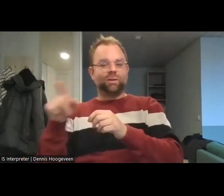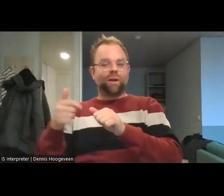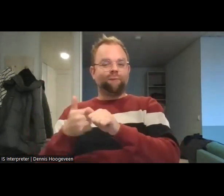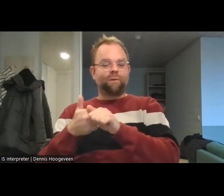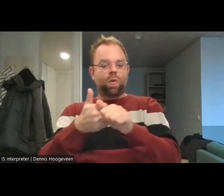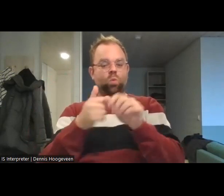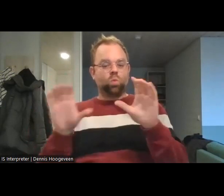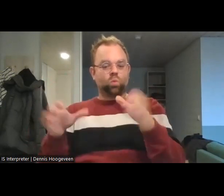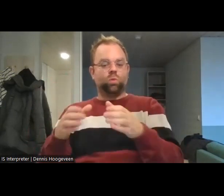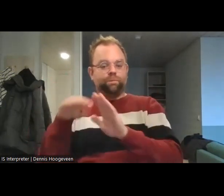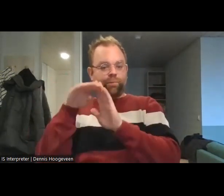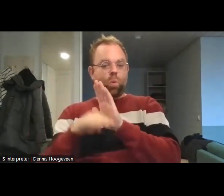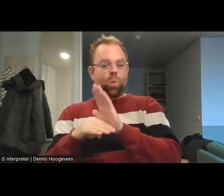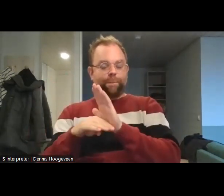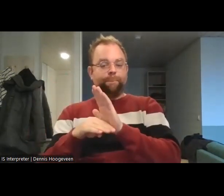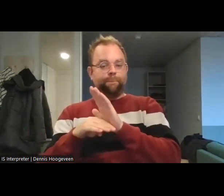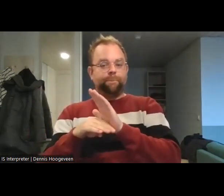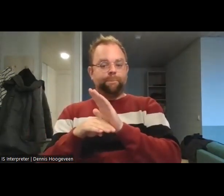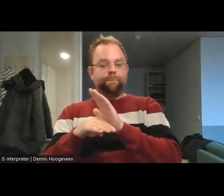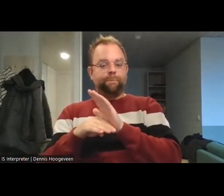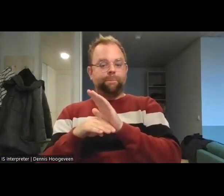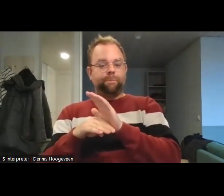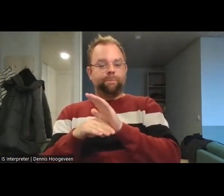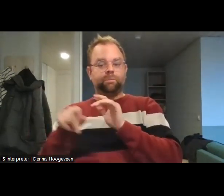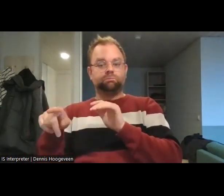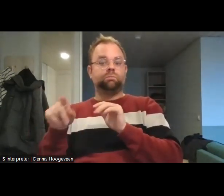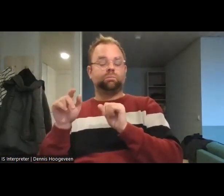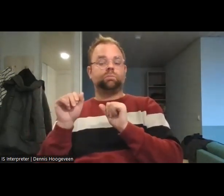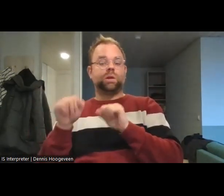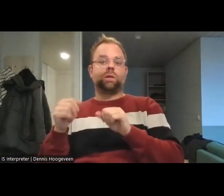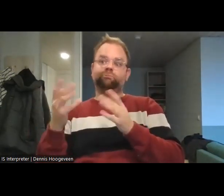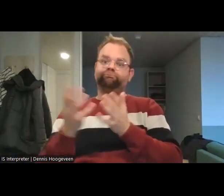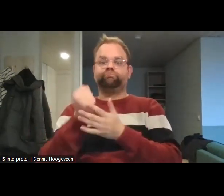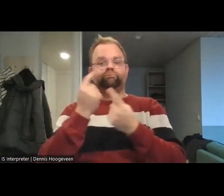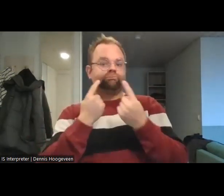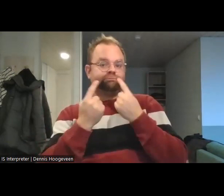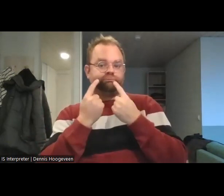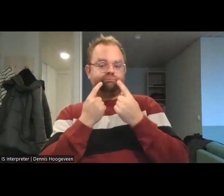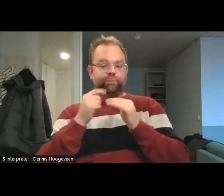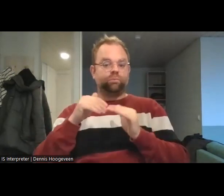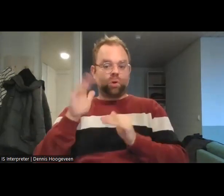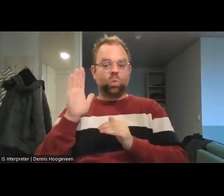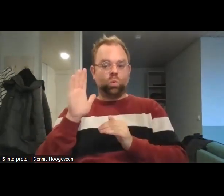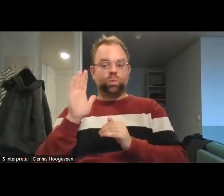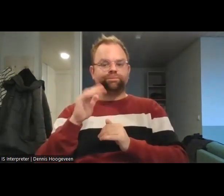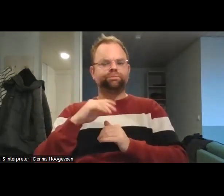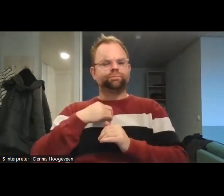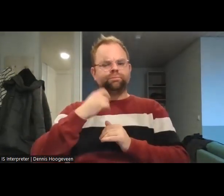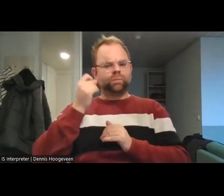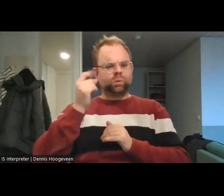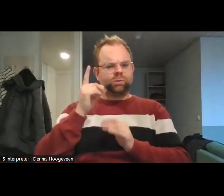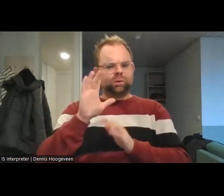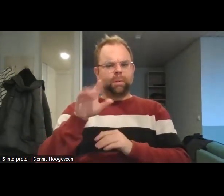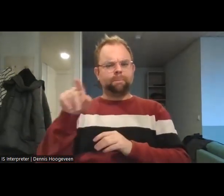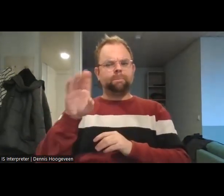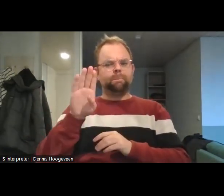I understand that Bujar would be from Morocco, so the French group would be